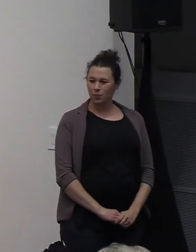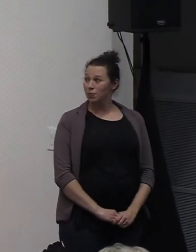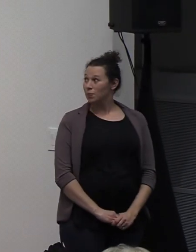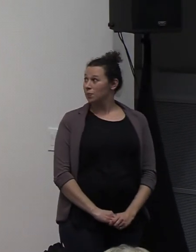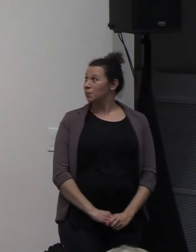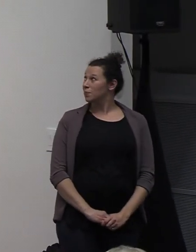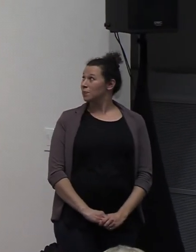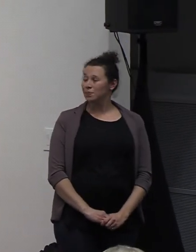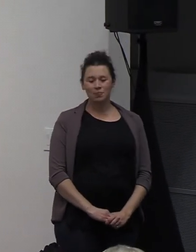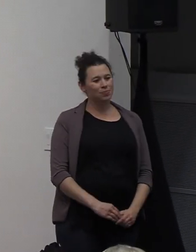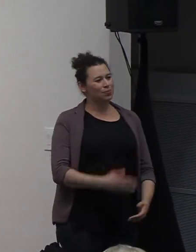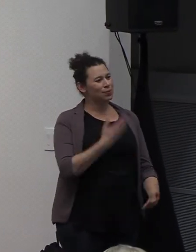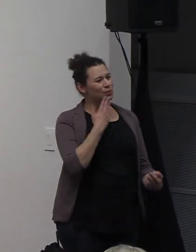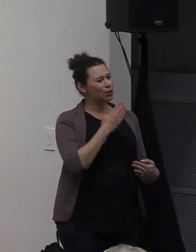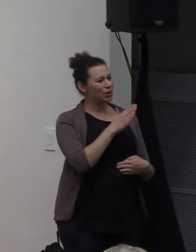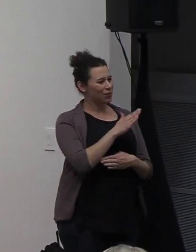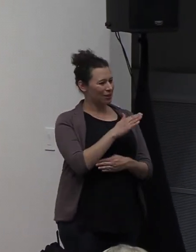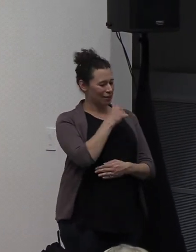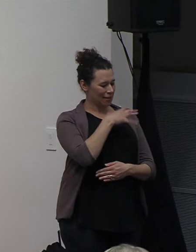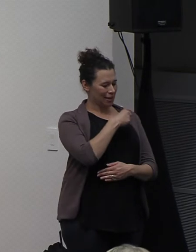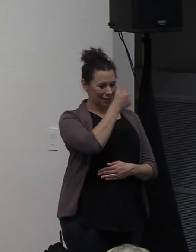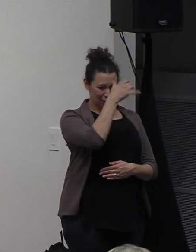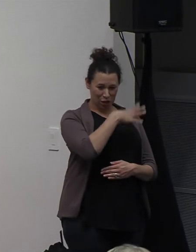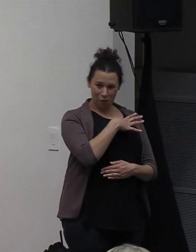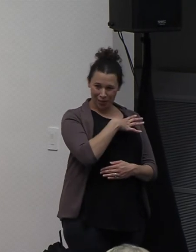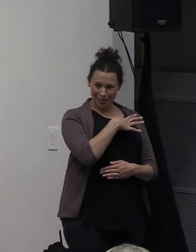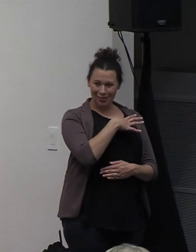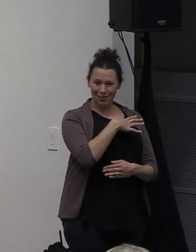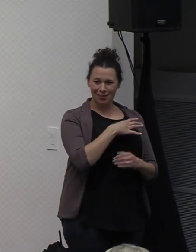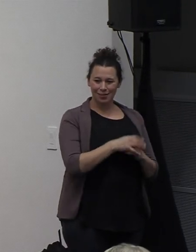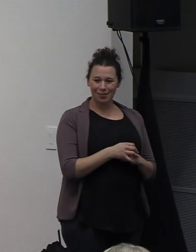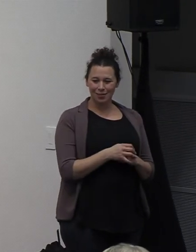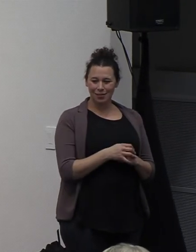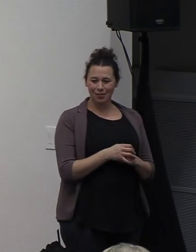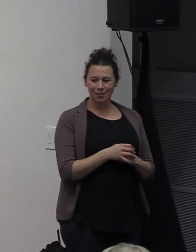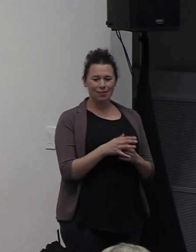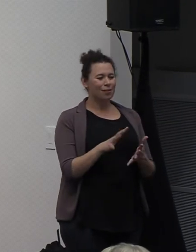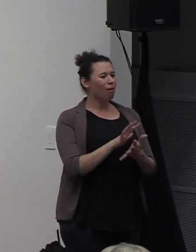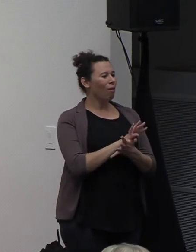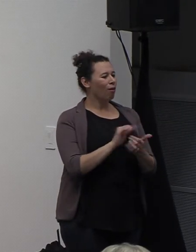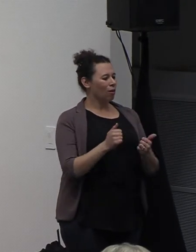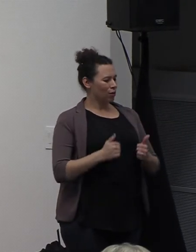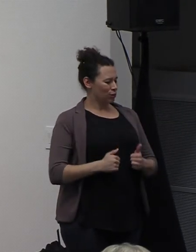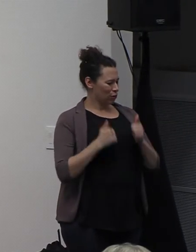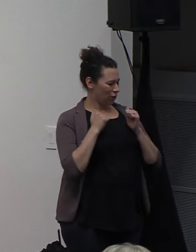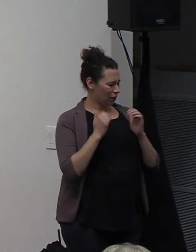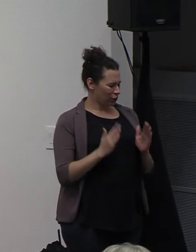Good evening, ladies and gentlemen, dear excellencies, dear Holocaust survivors.